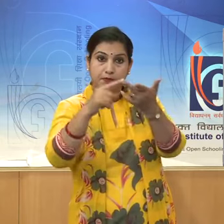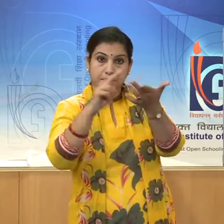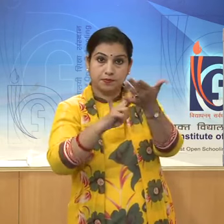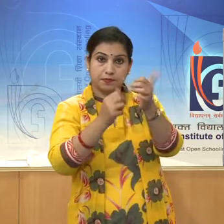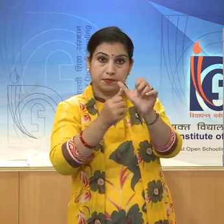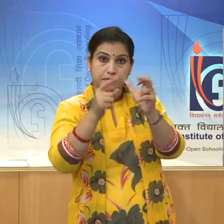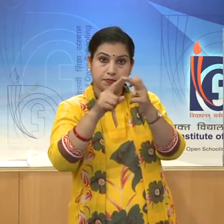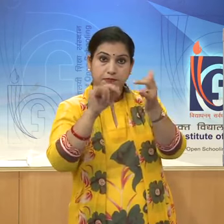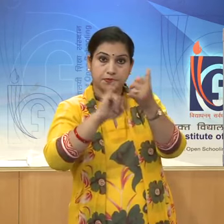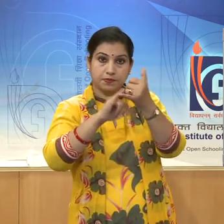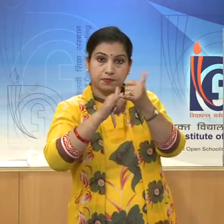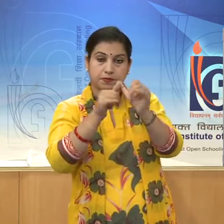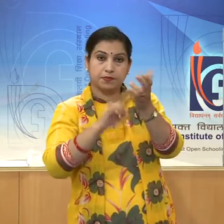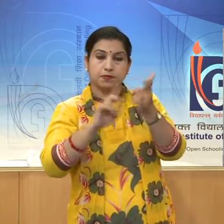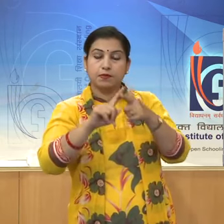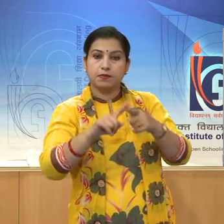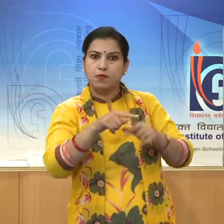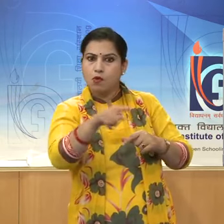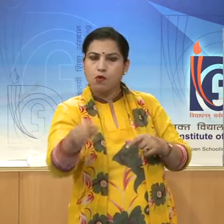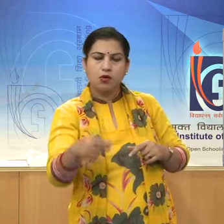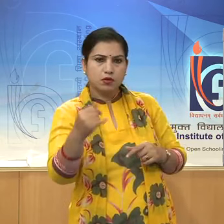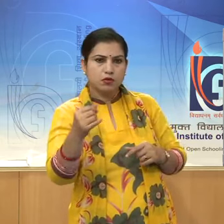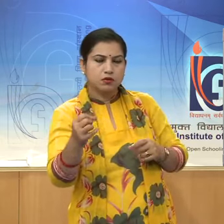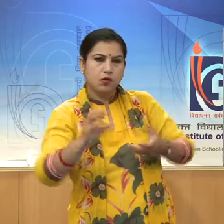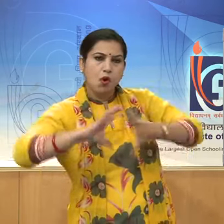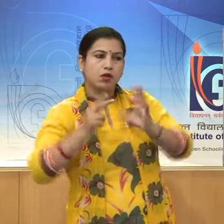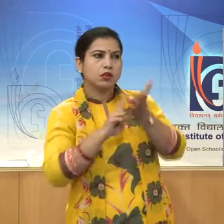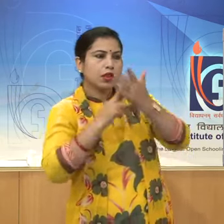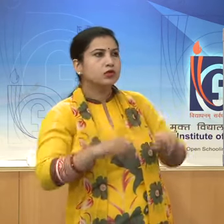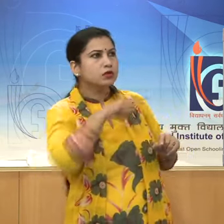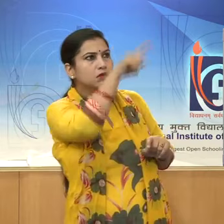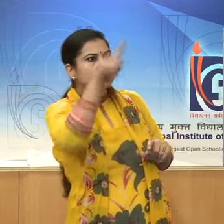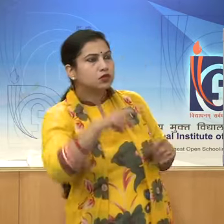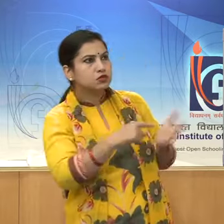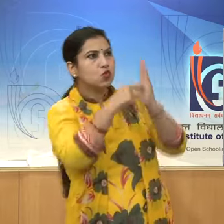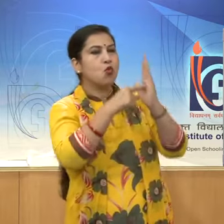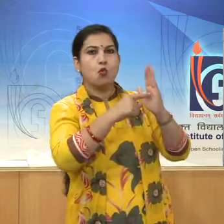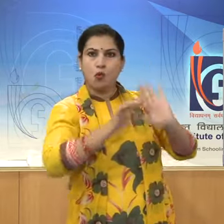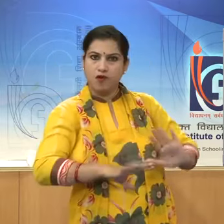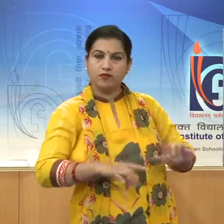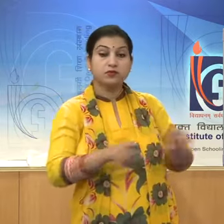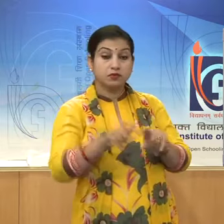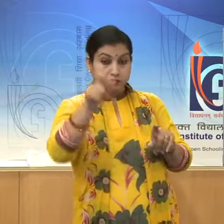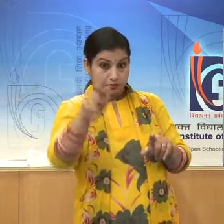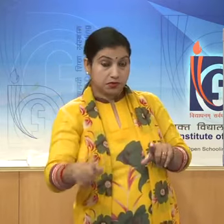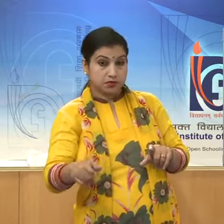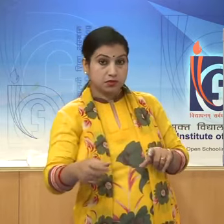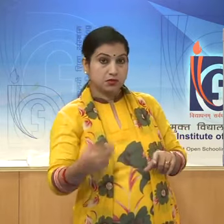of classical beauty and artists'